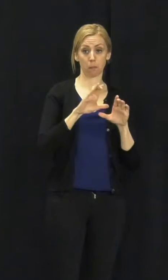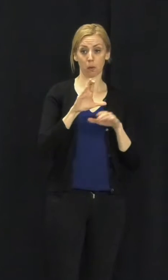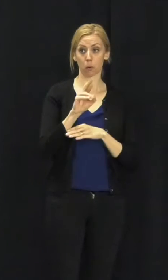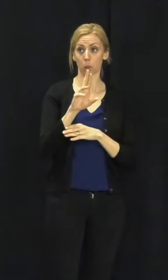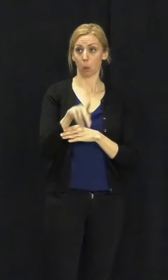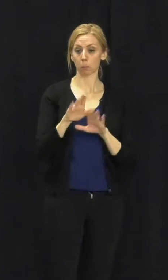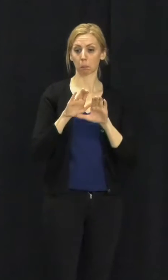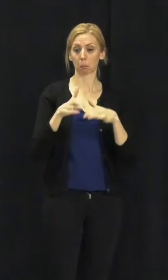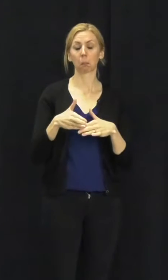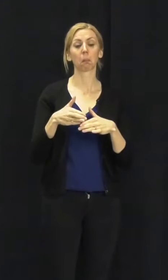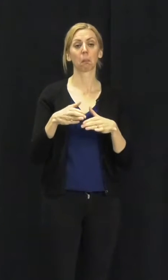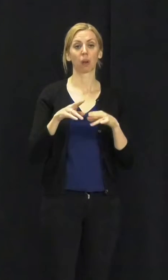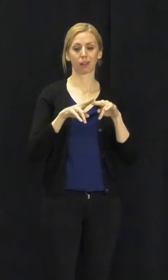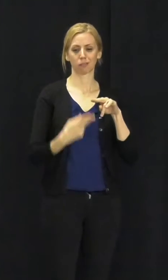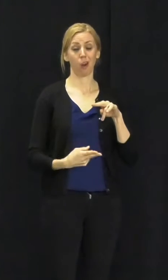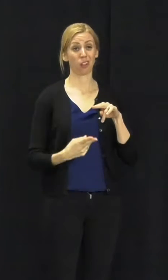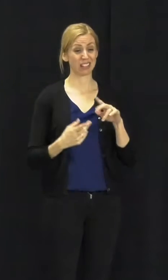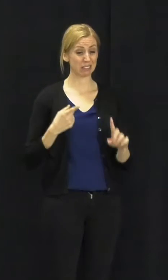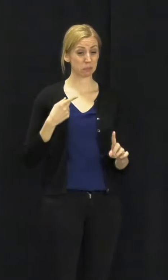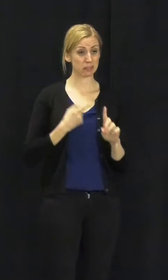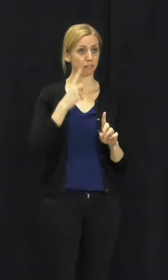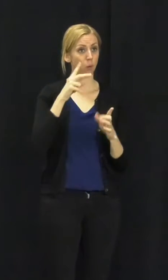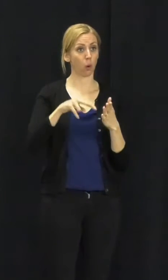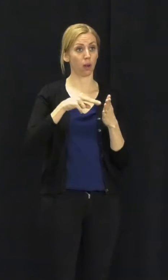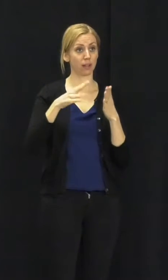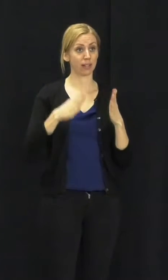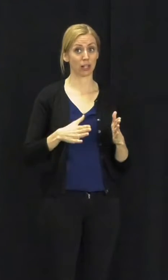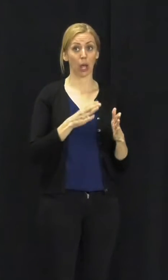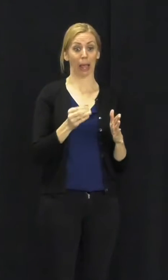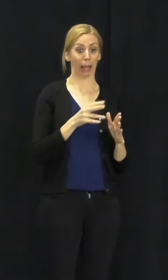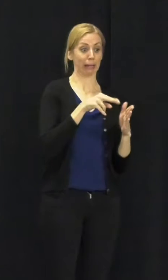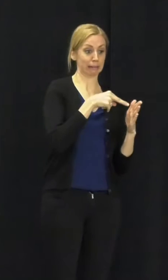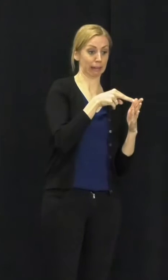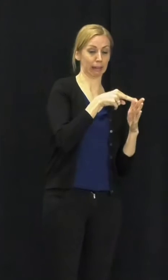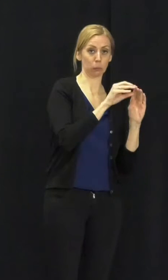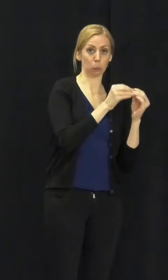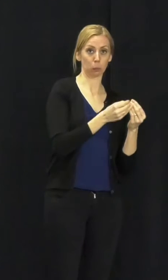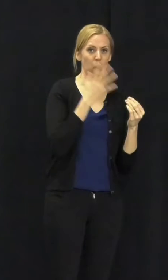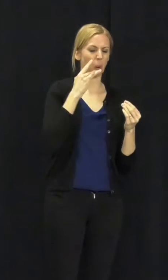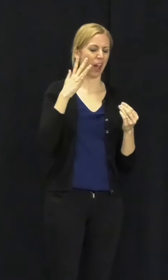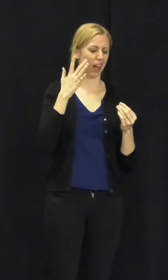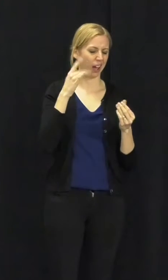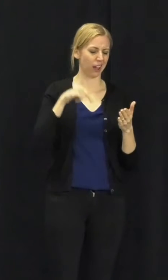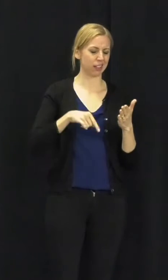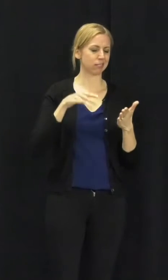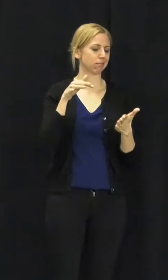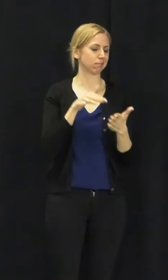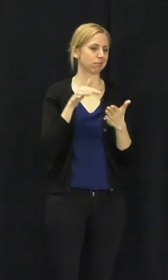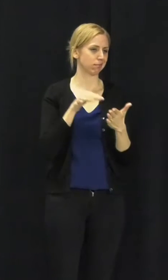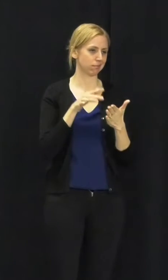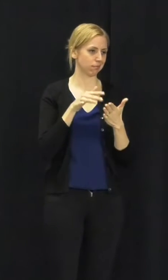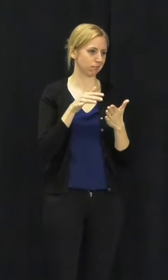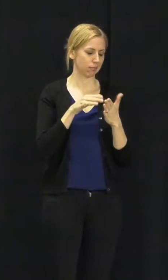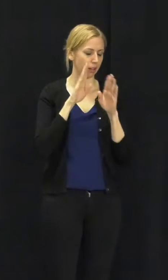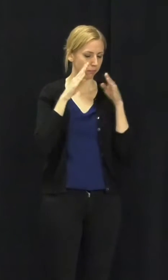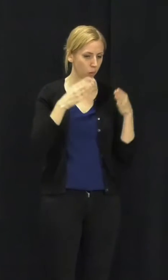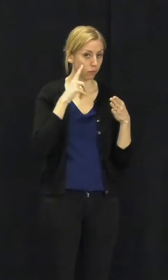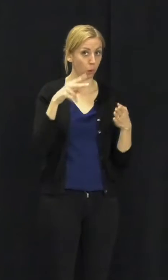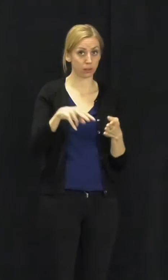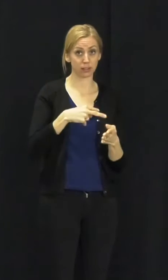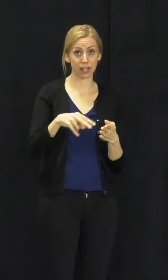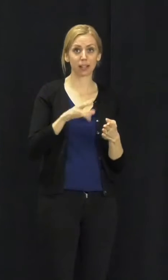our APA colleagues in the social service sector, because as we all know, there's lots going on. So thank you all for being here, and thanks to